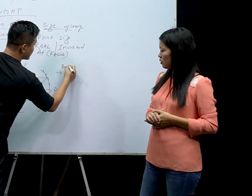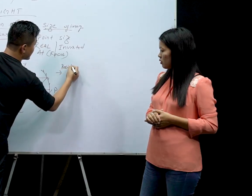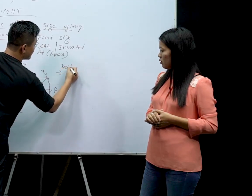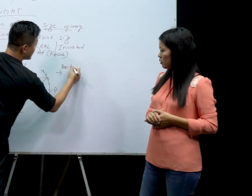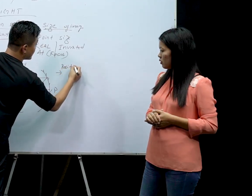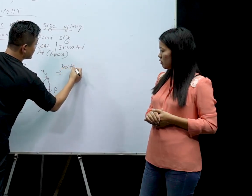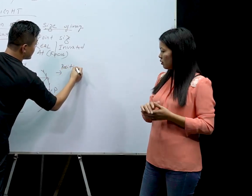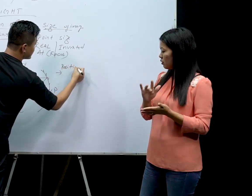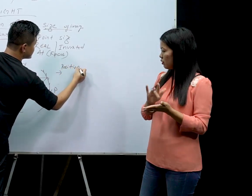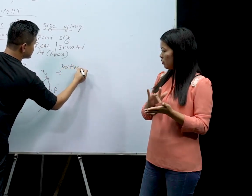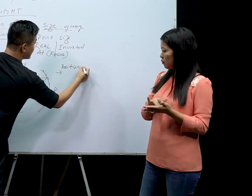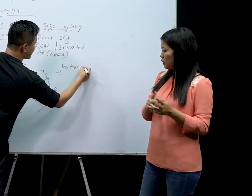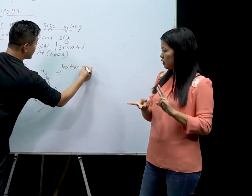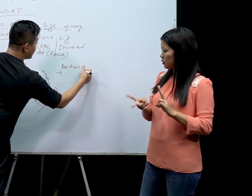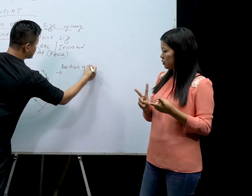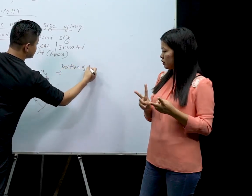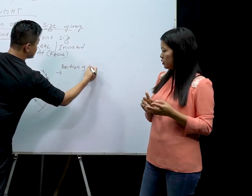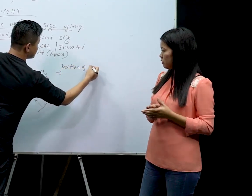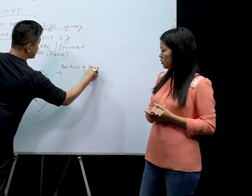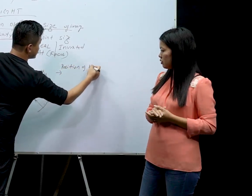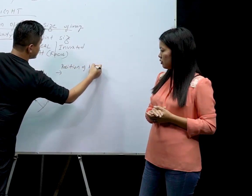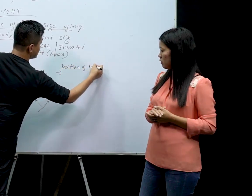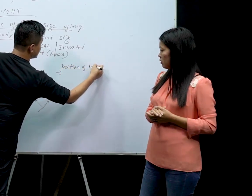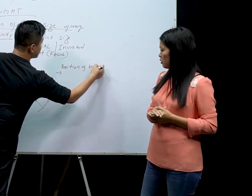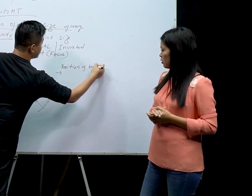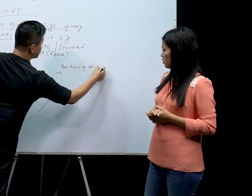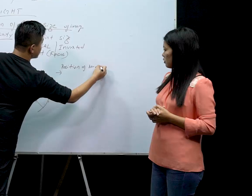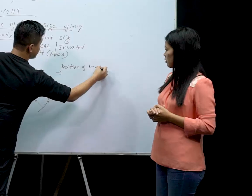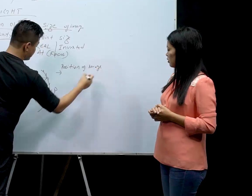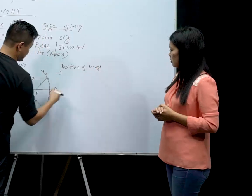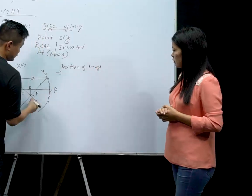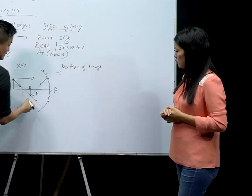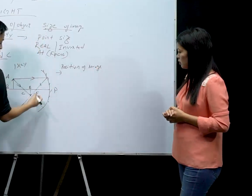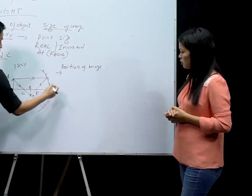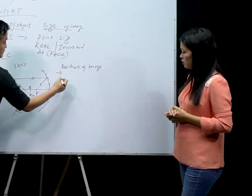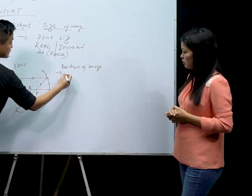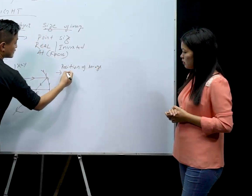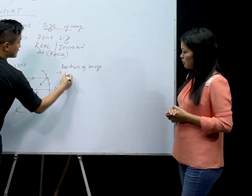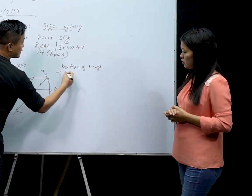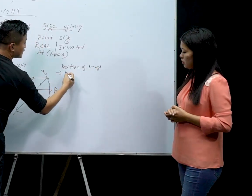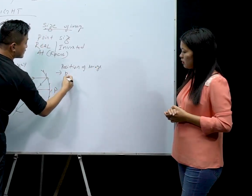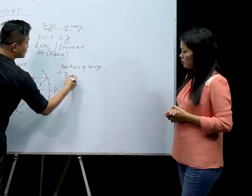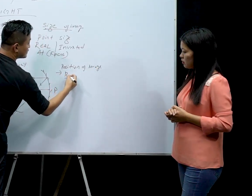be, the position of image would be between